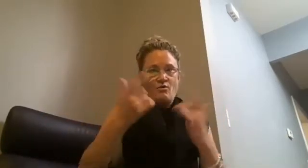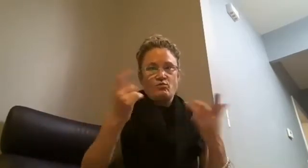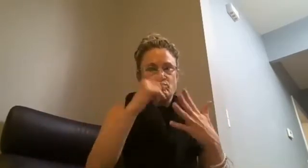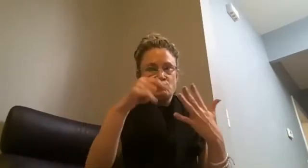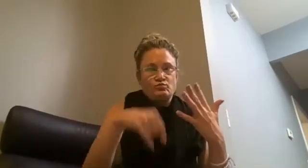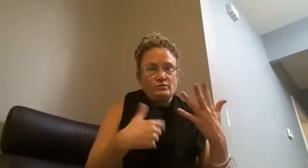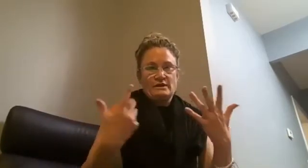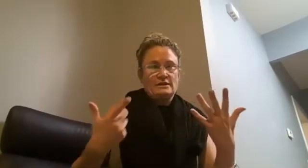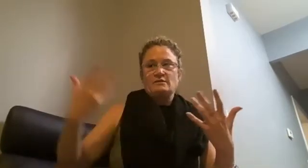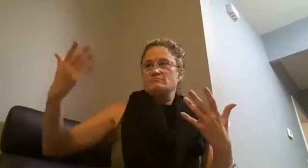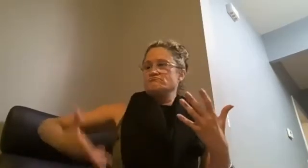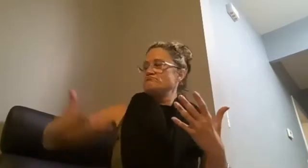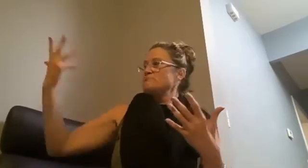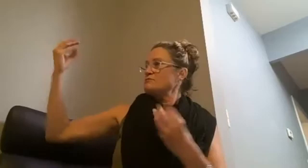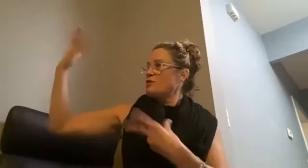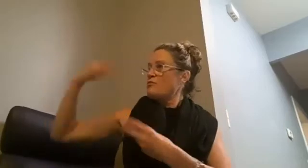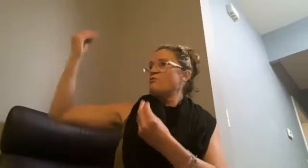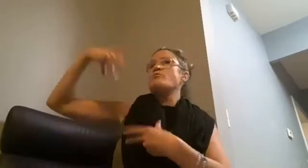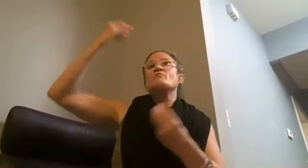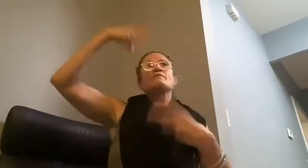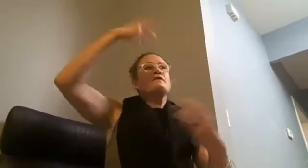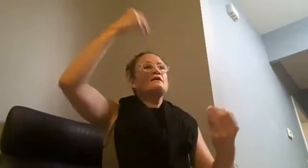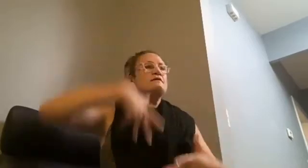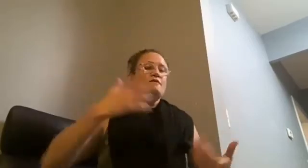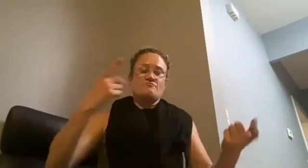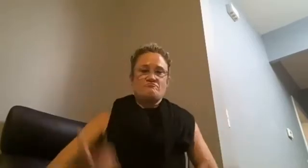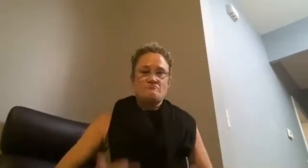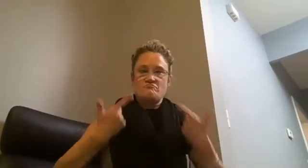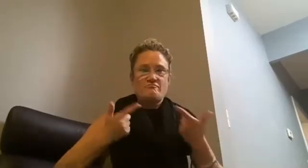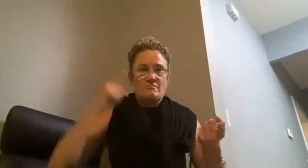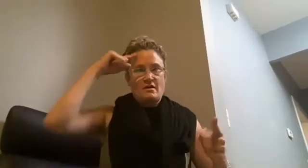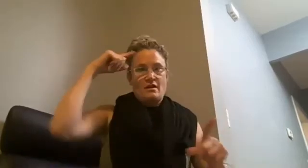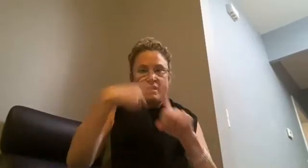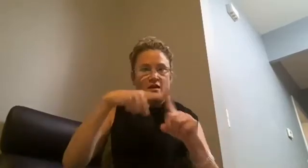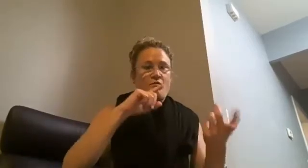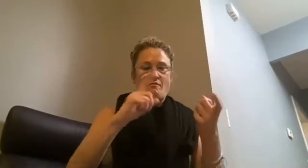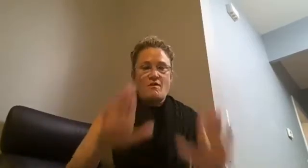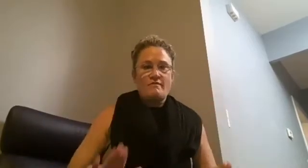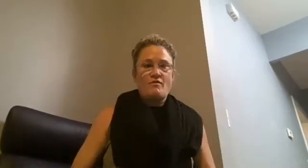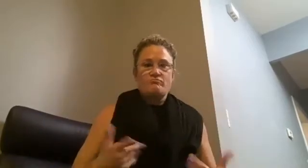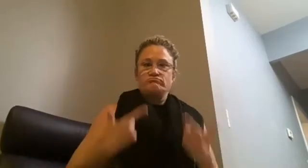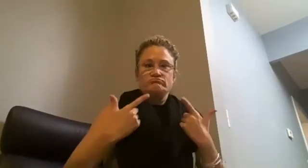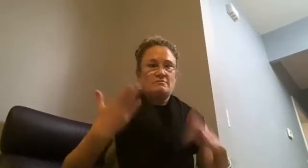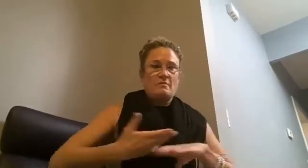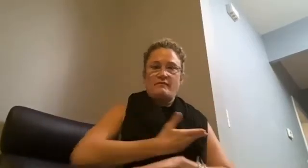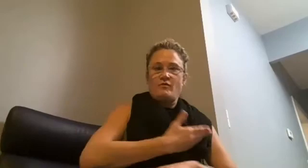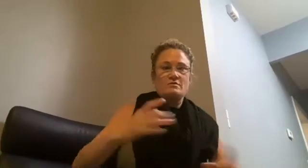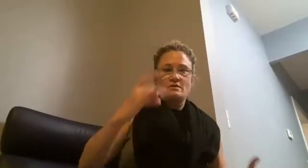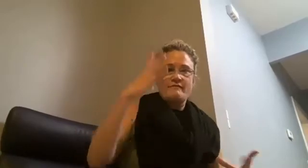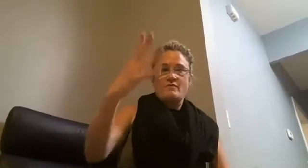transparent about what they did. They were transparent about how their life was great, and they were transparent about how at times their life wasn't great. And that is